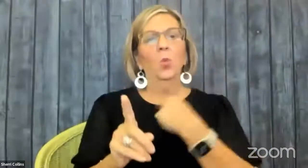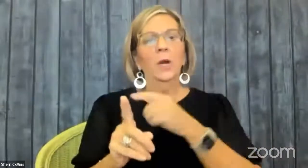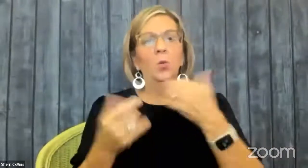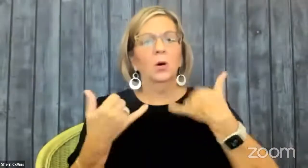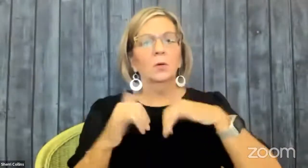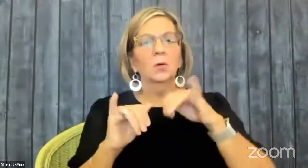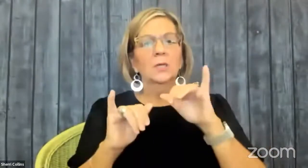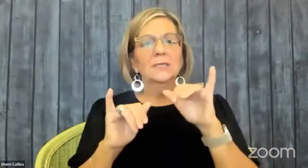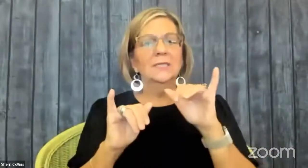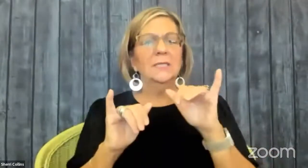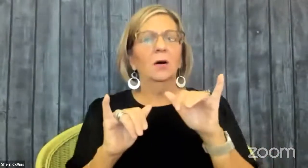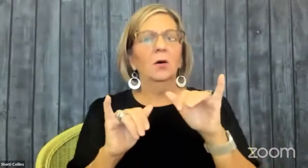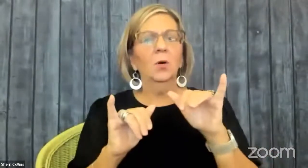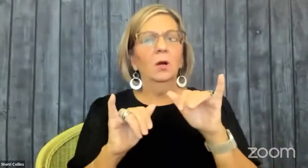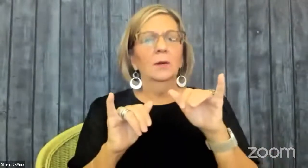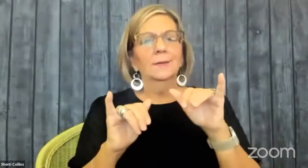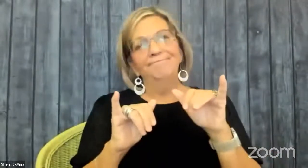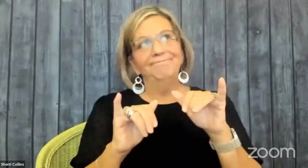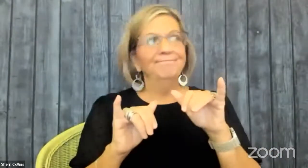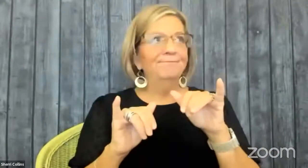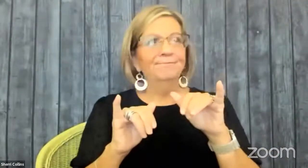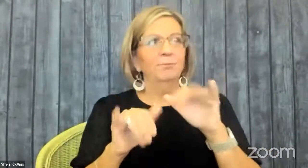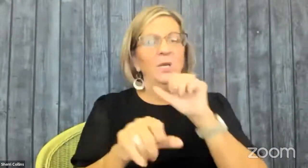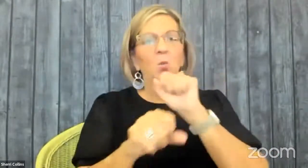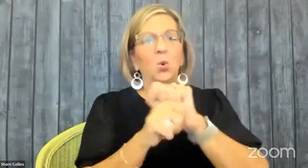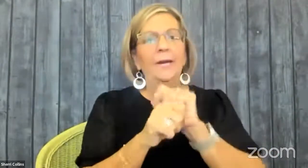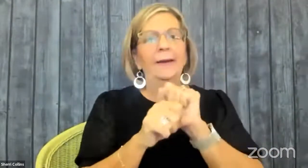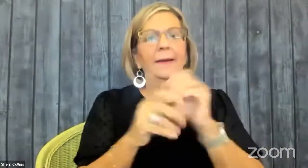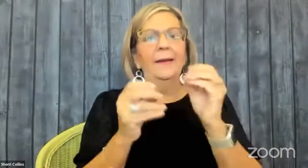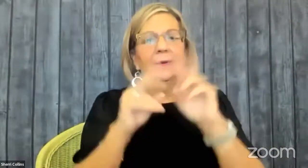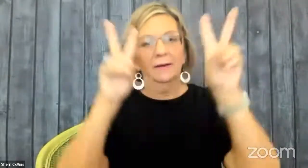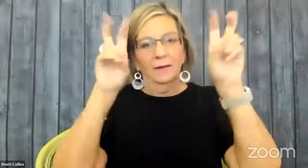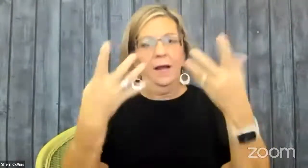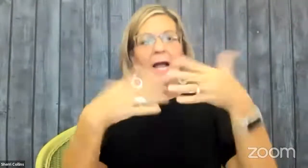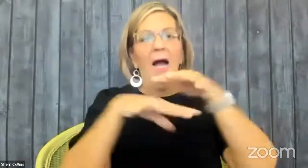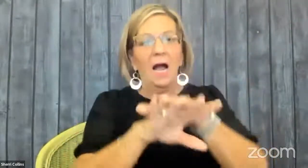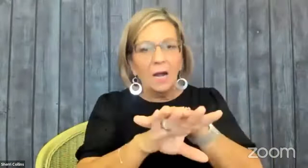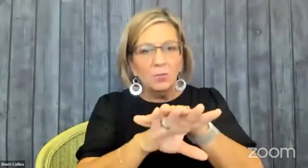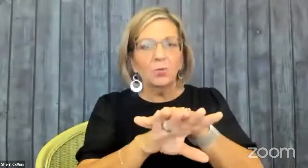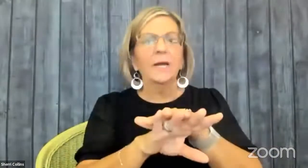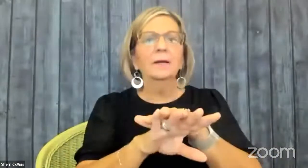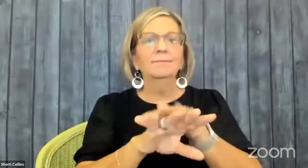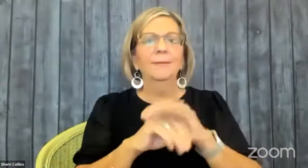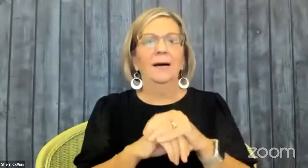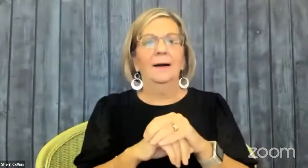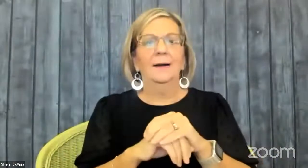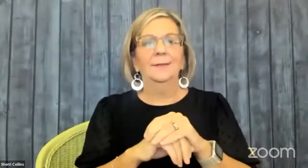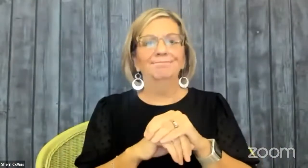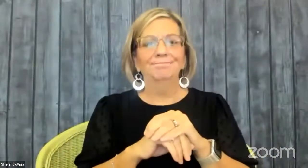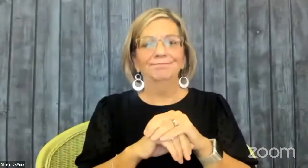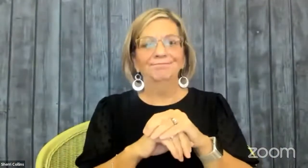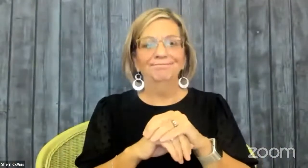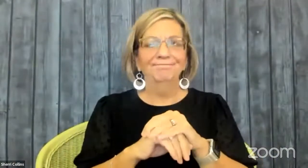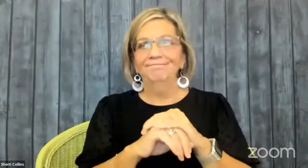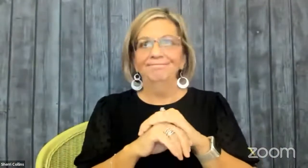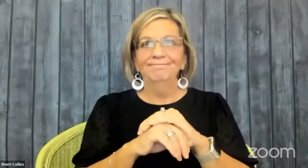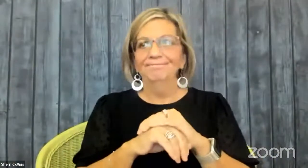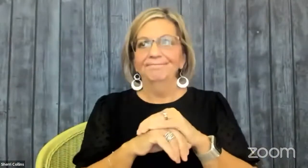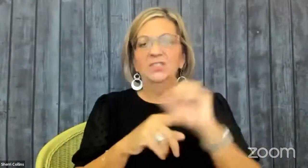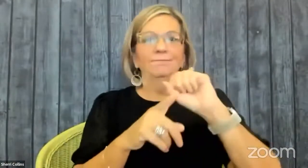However, we will still be working in a hybrid